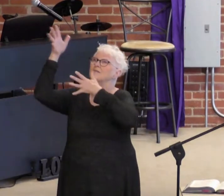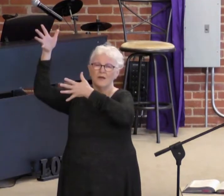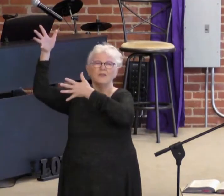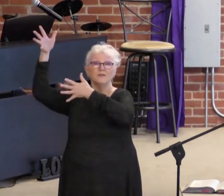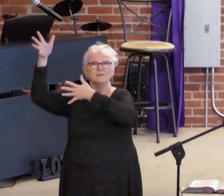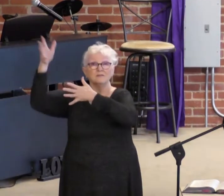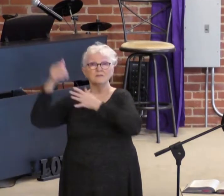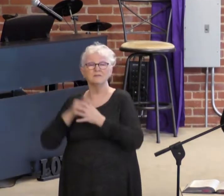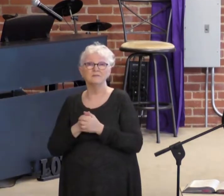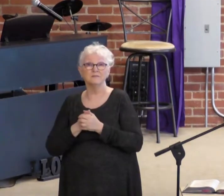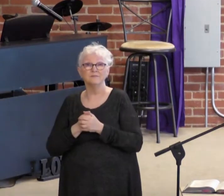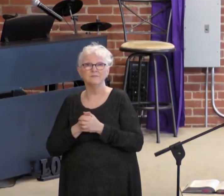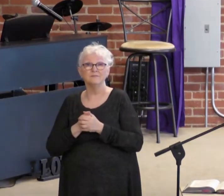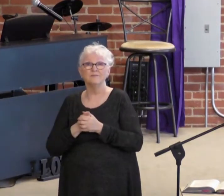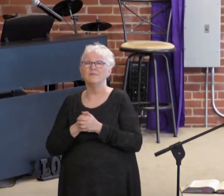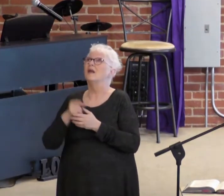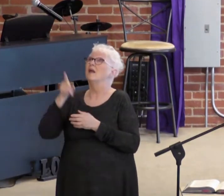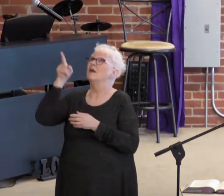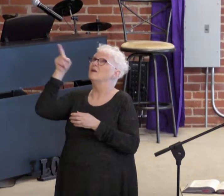Our Father,